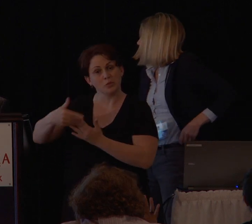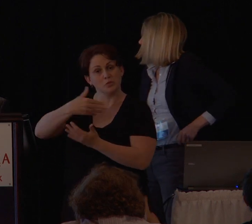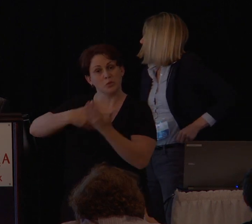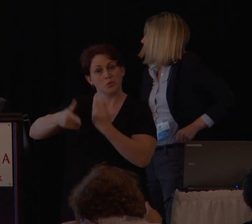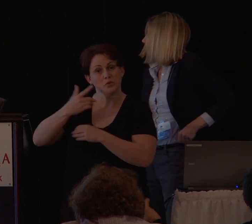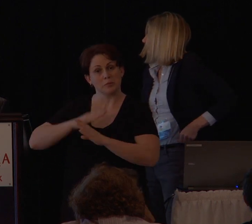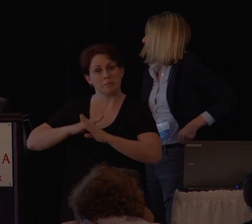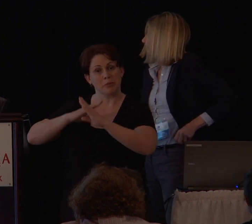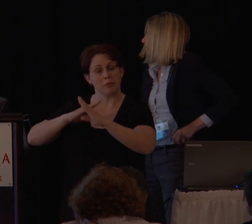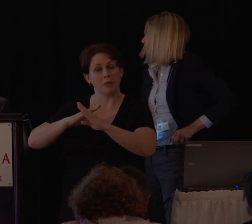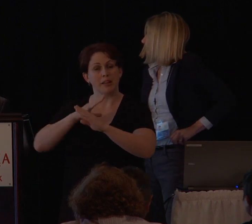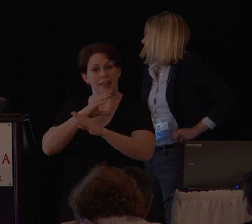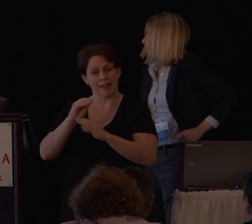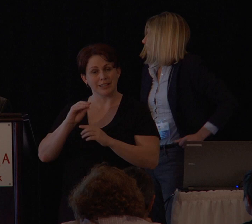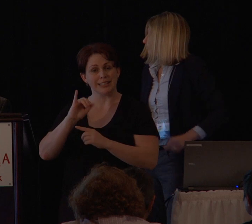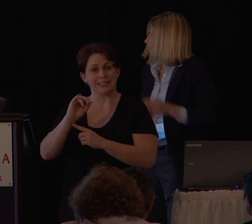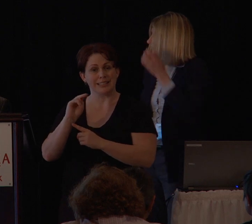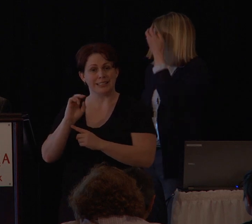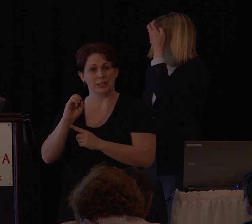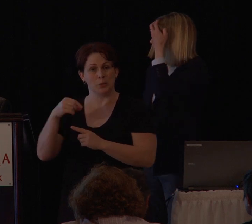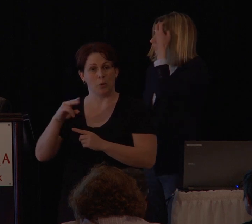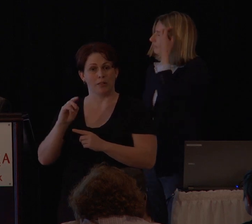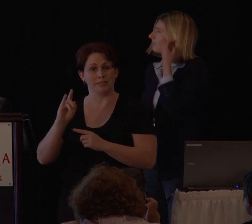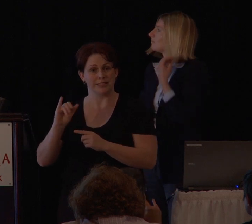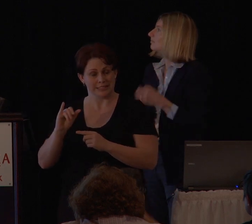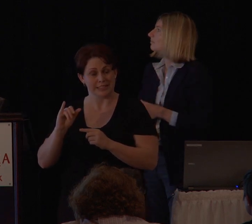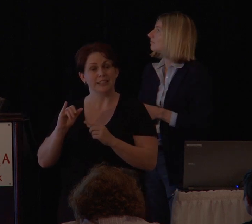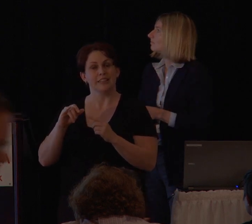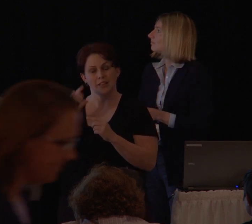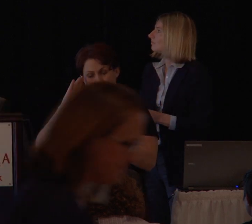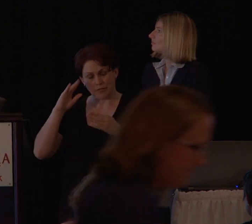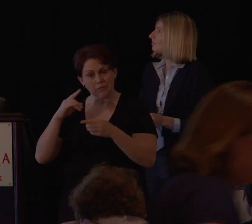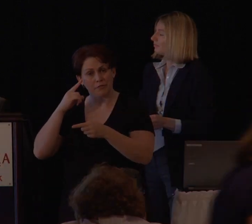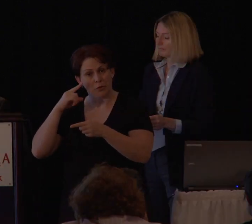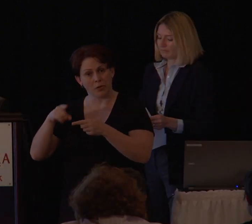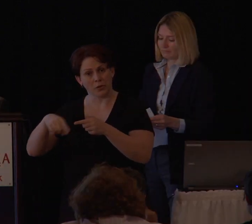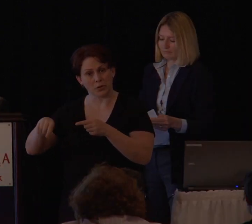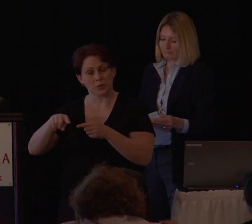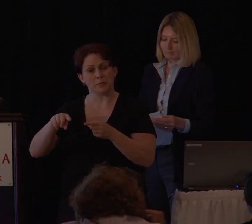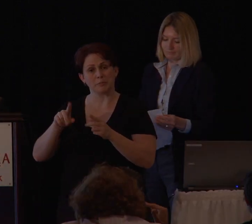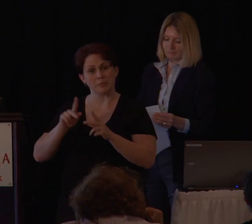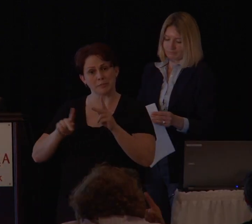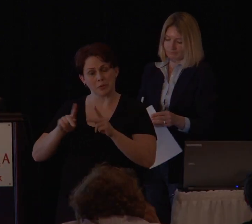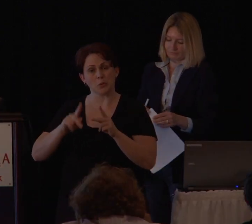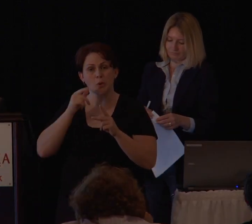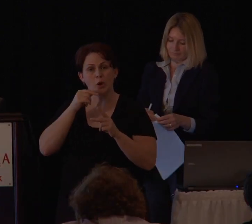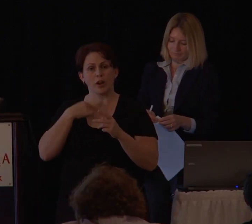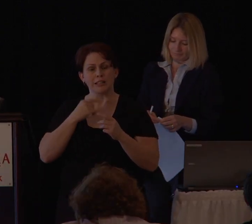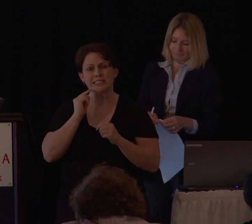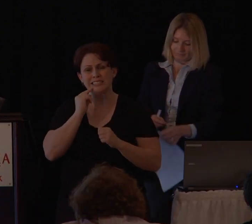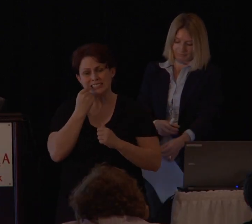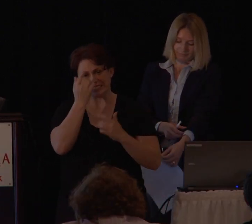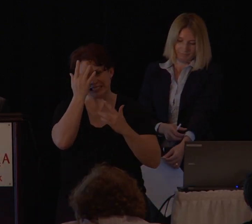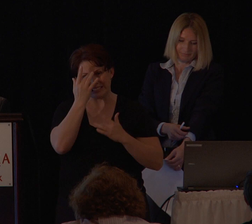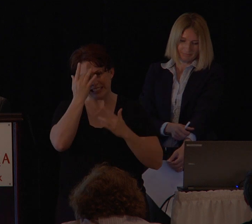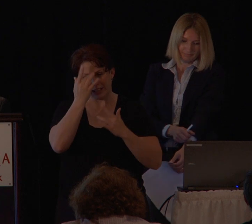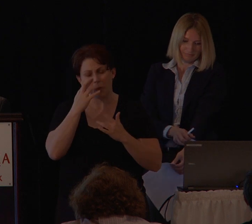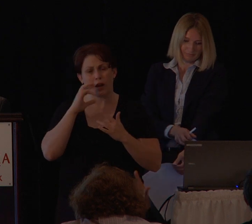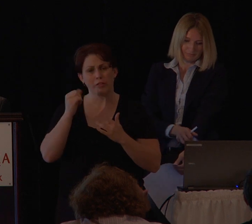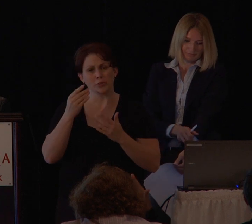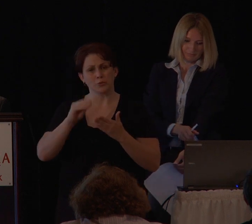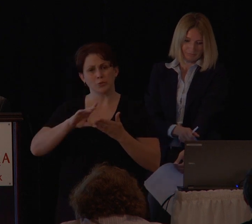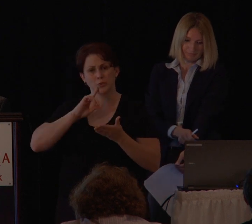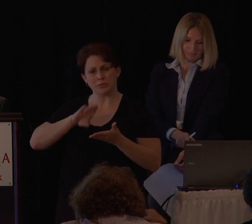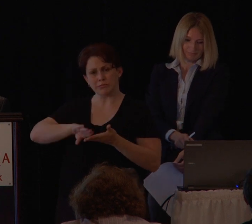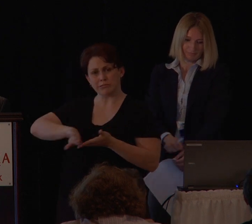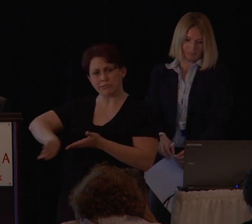and inequalities facing chronically ill and marginalized populations. Sally